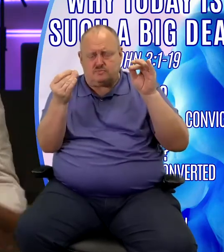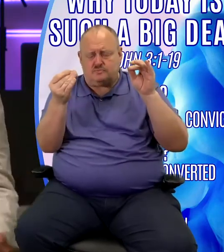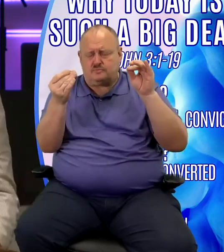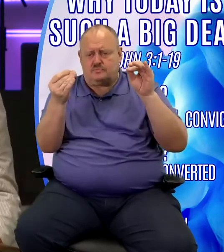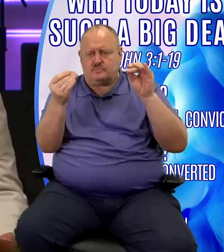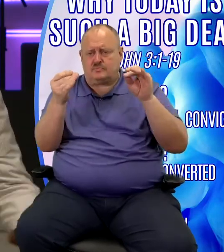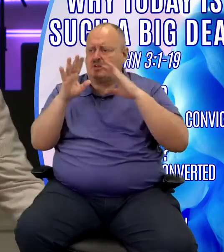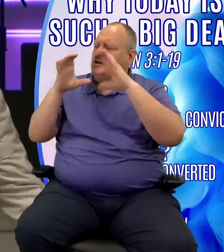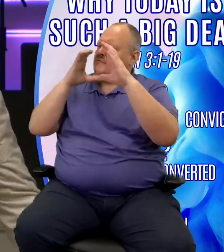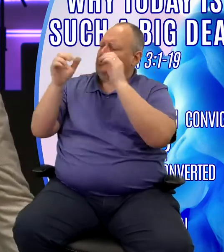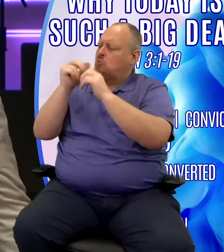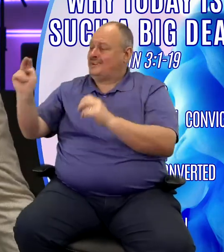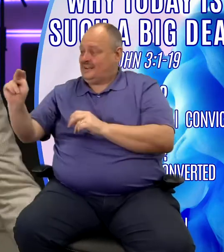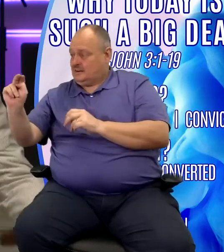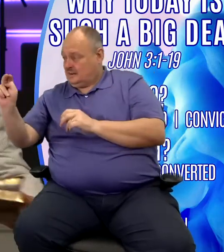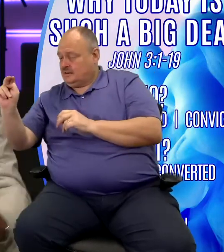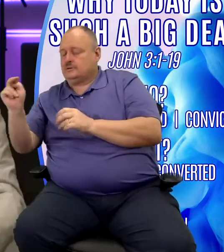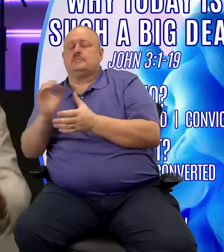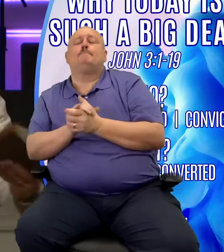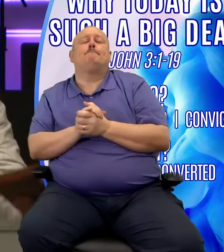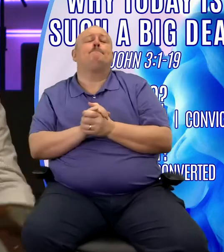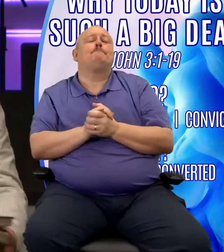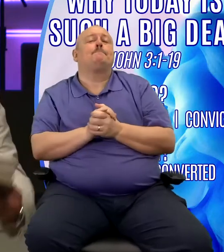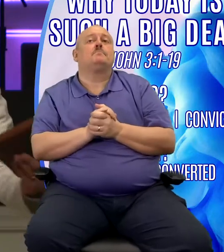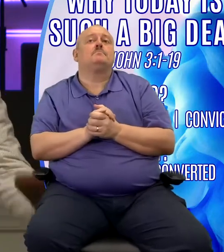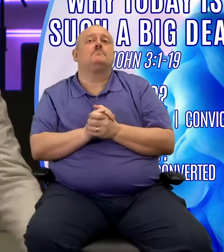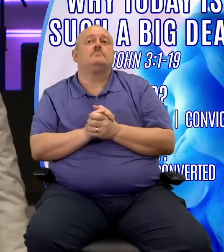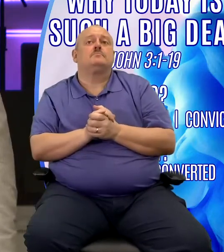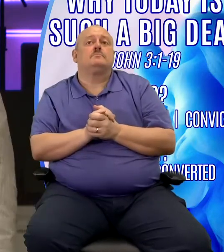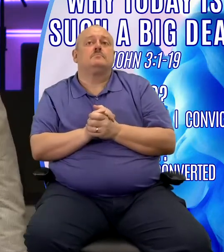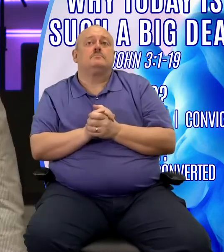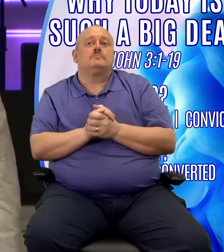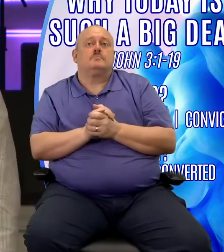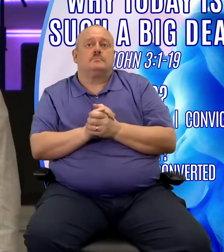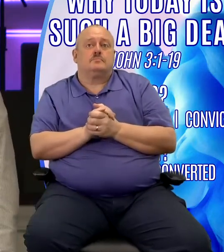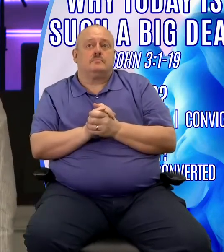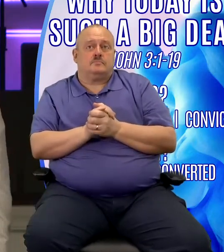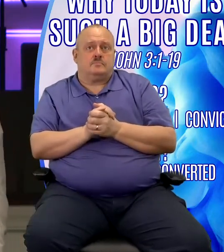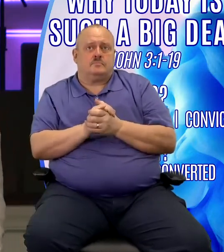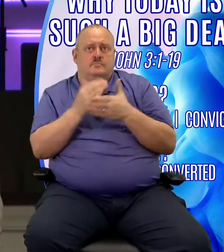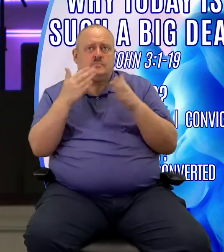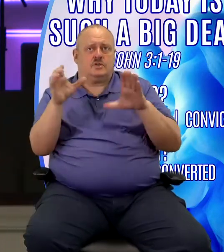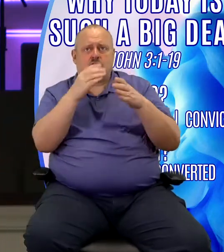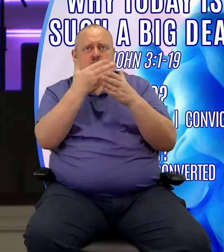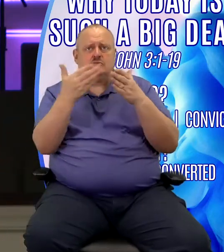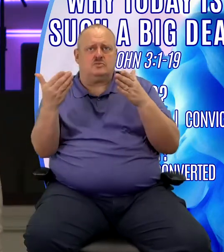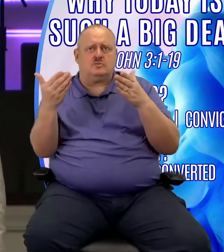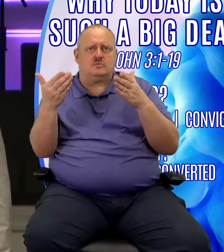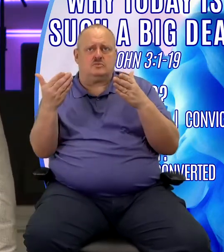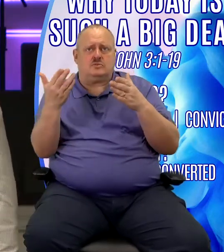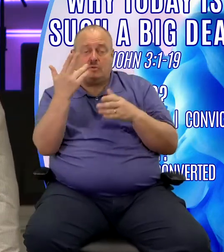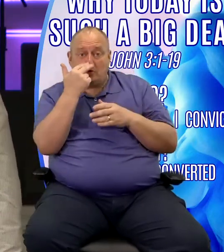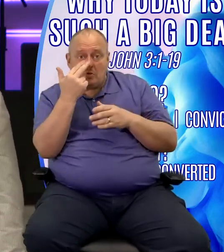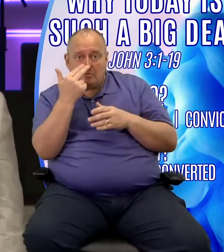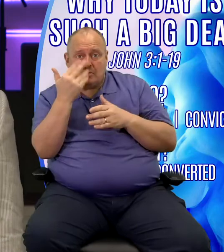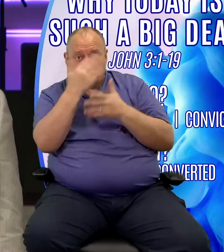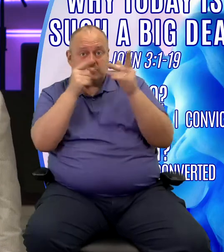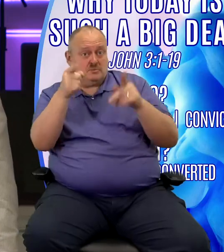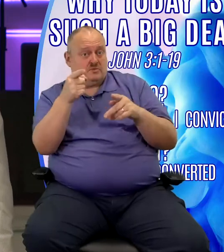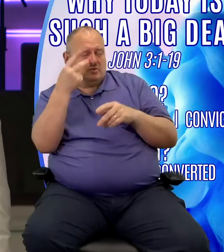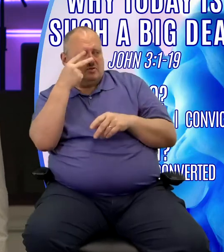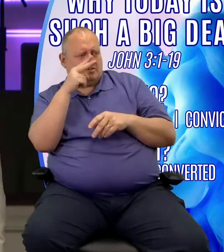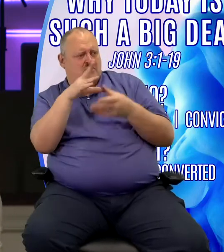named Nicodemus, if you'll allow me on this very special celebratory day to do somewhat of a bit of humor, some of you might look at